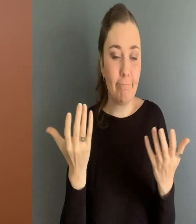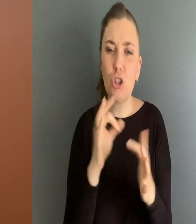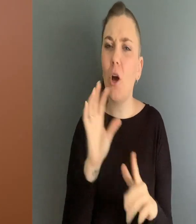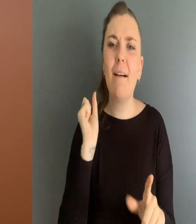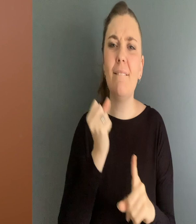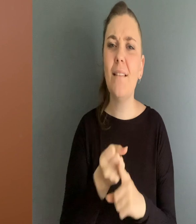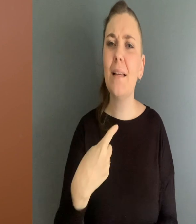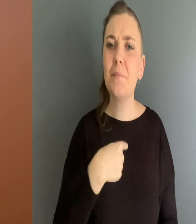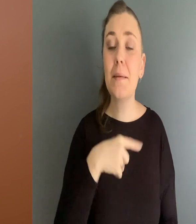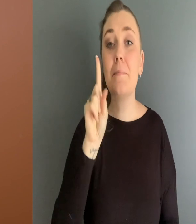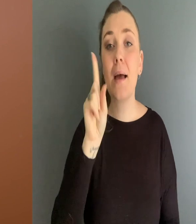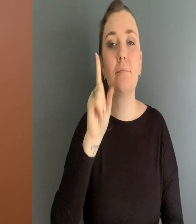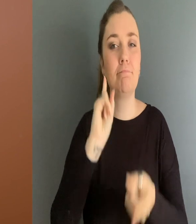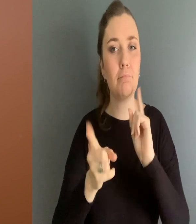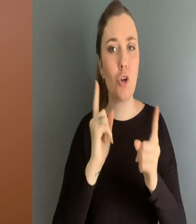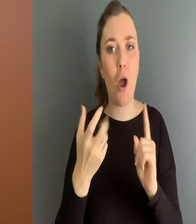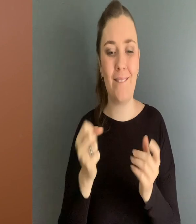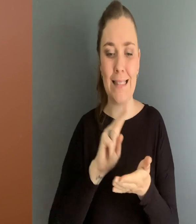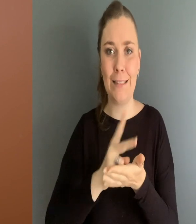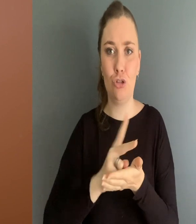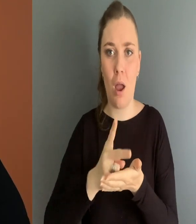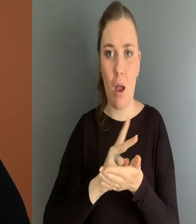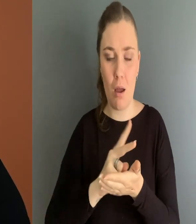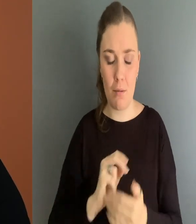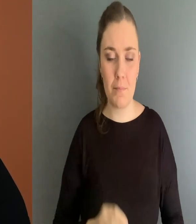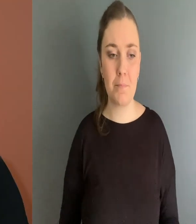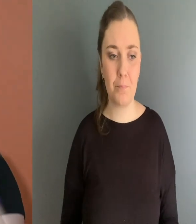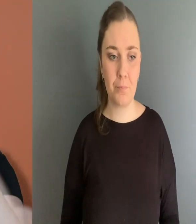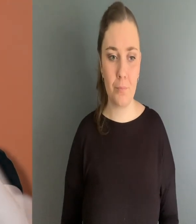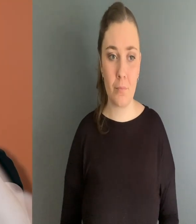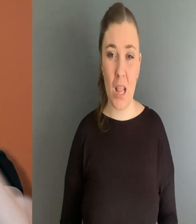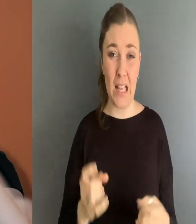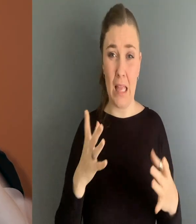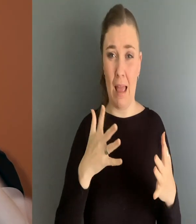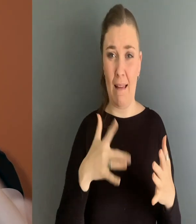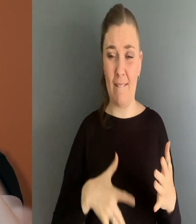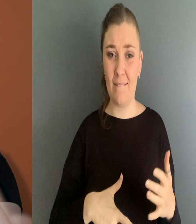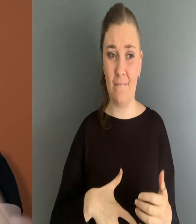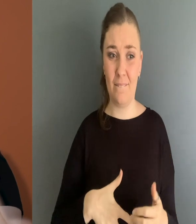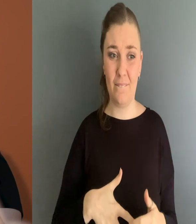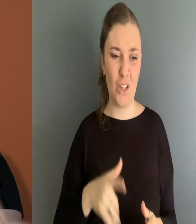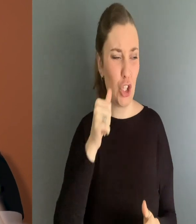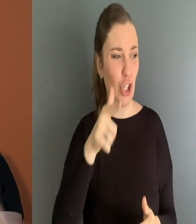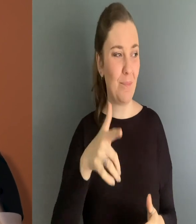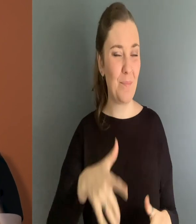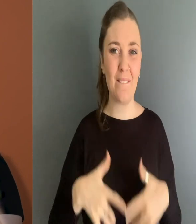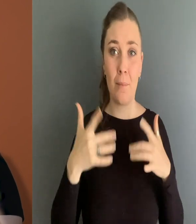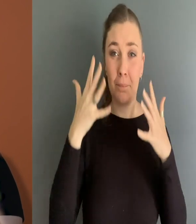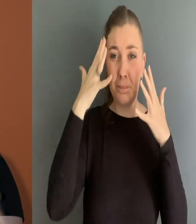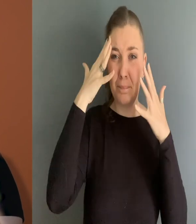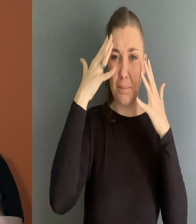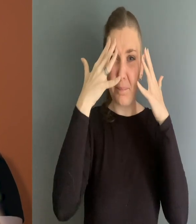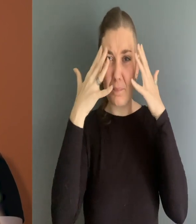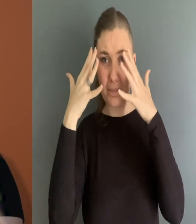me but sometimes i have seizures i started you know getting fuzzy